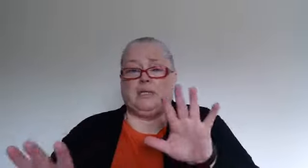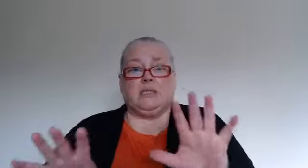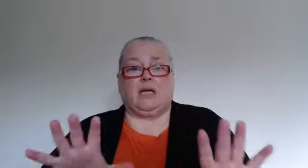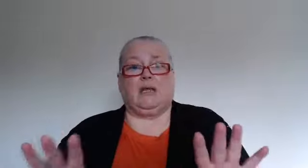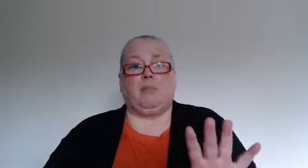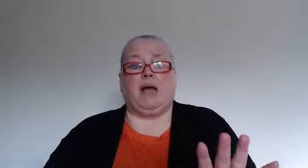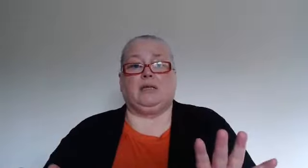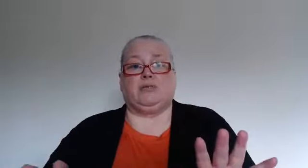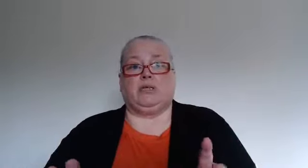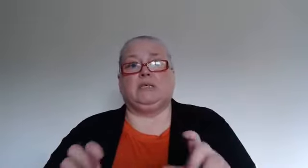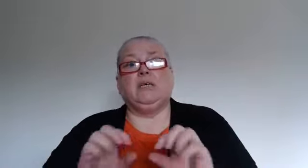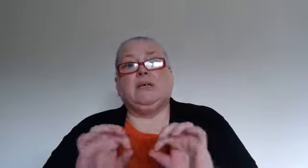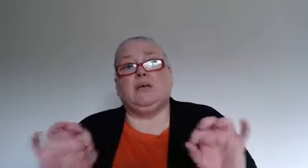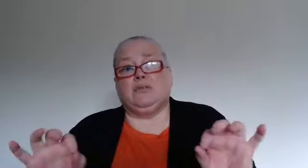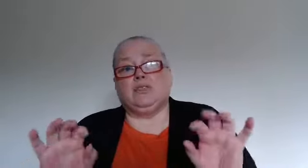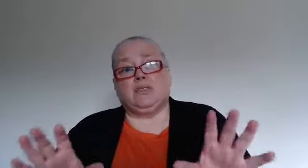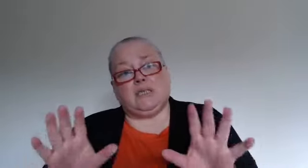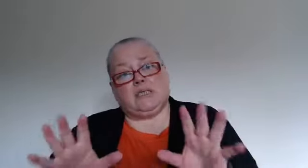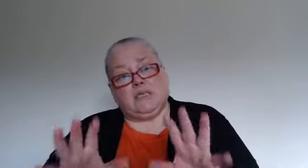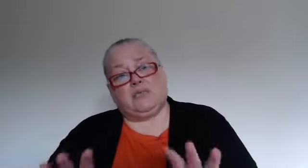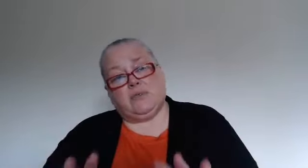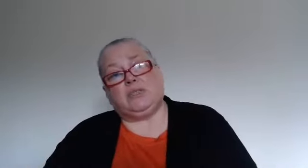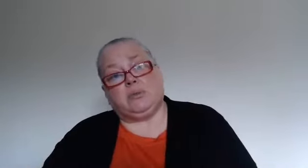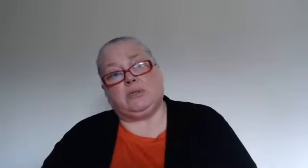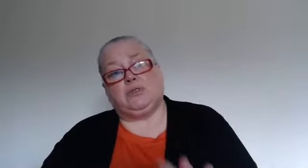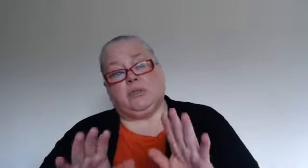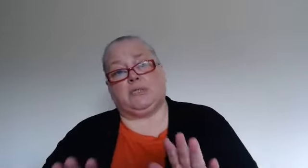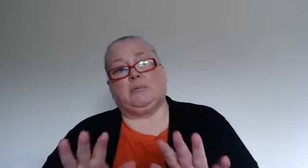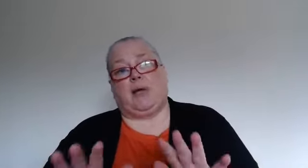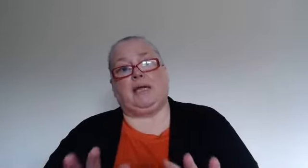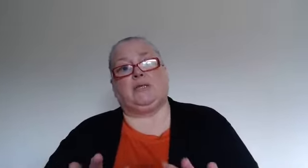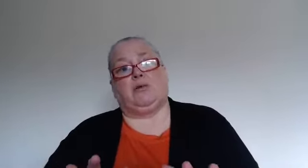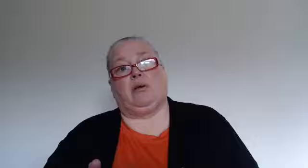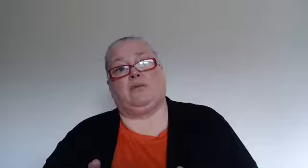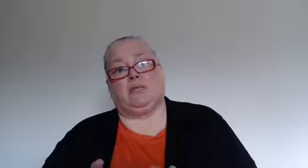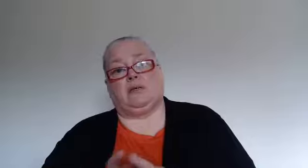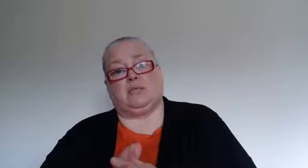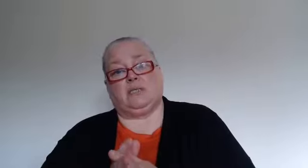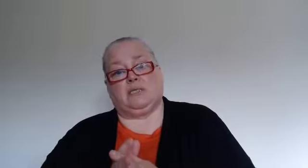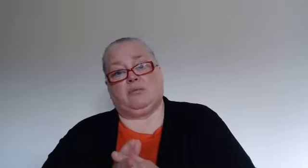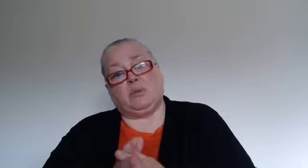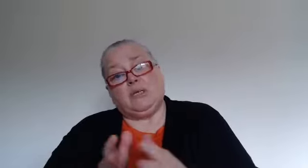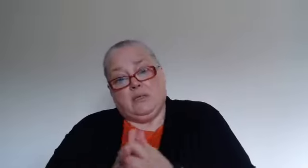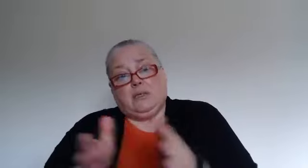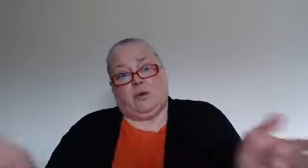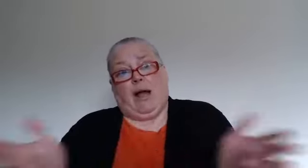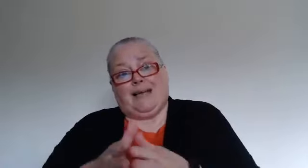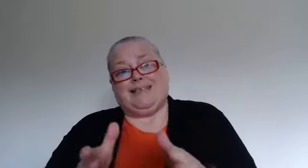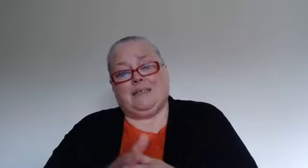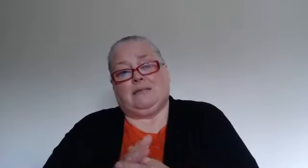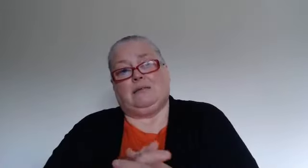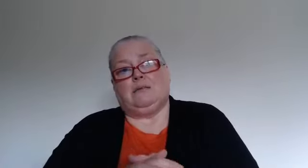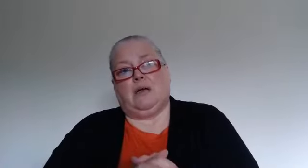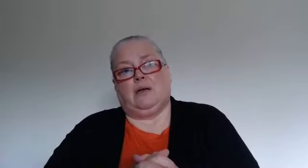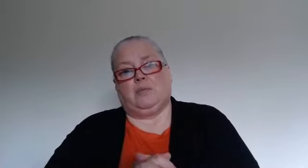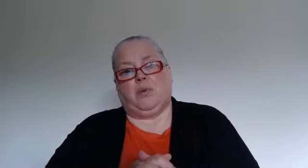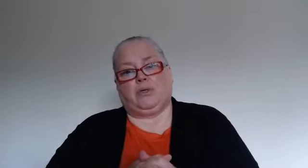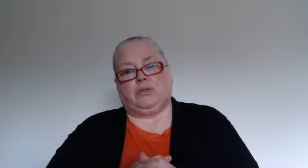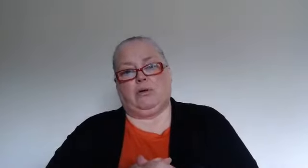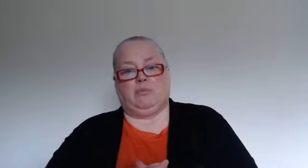to get that balance right. Even just as an individual, trying to balance your life is an art in itself. But, add in the pressure of being